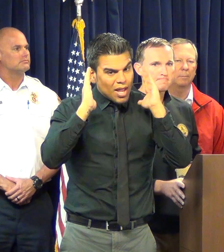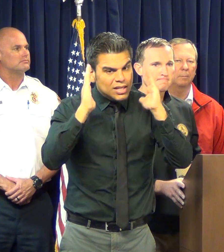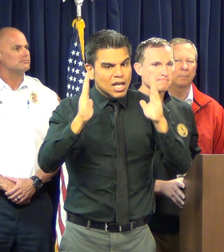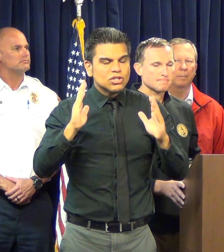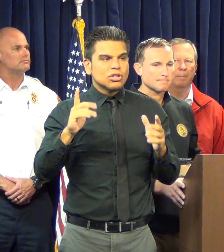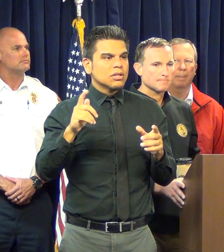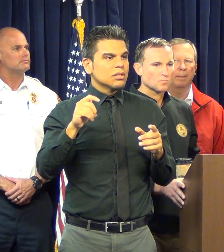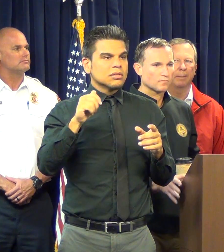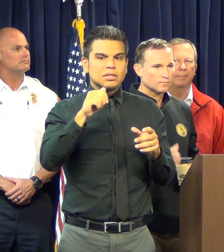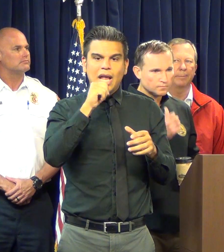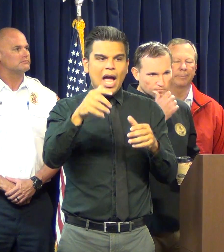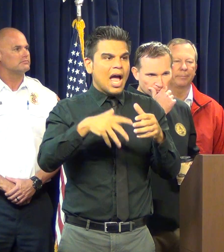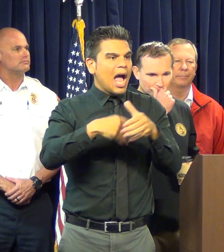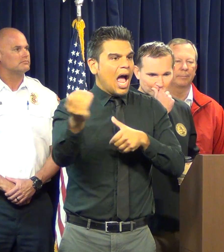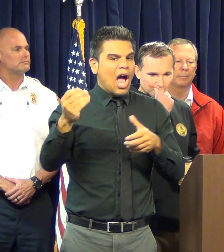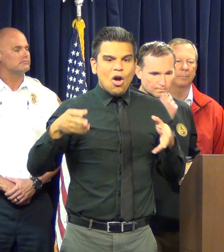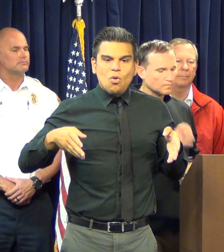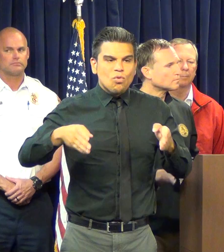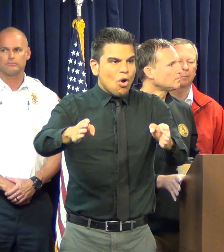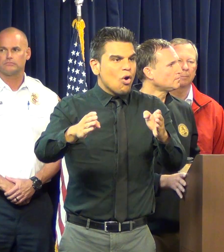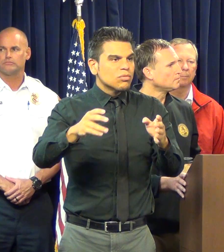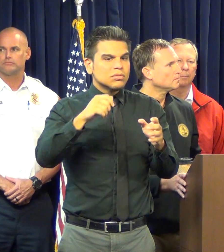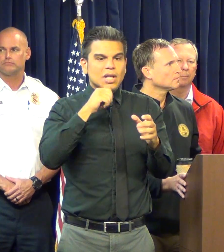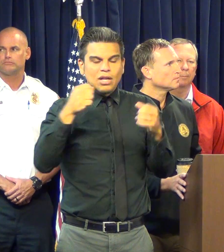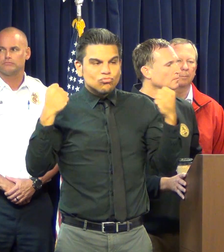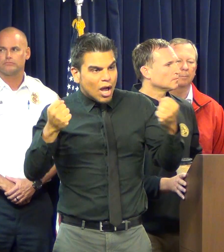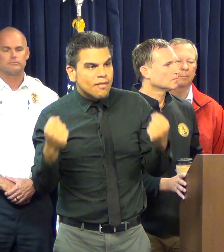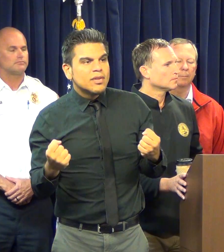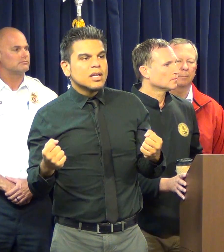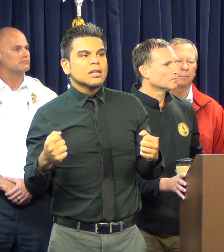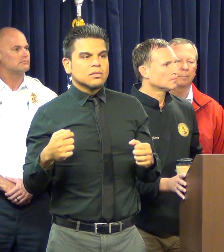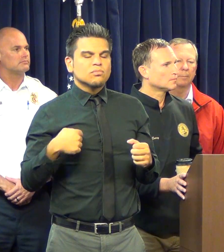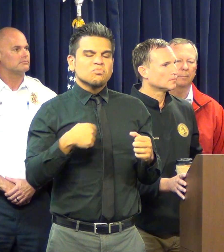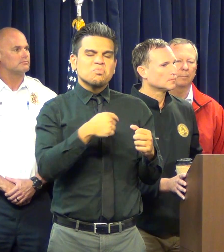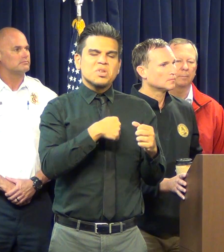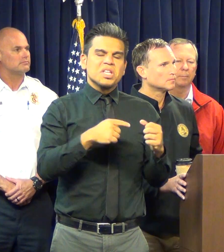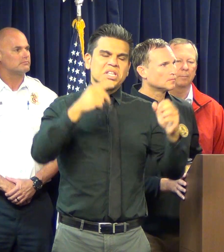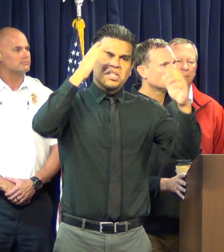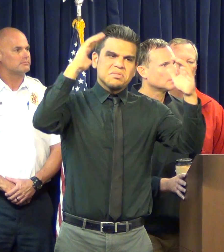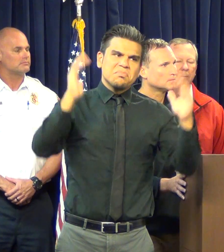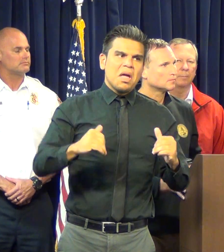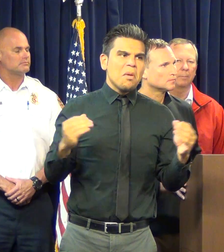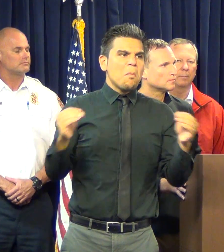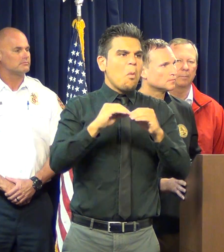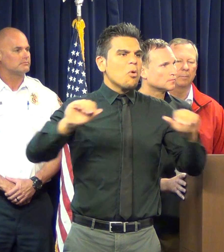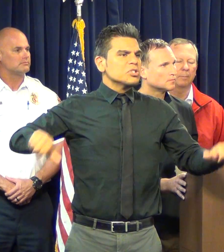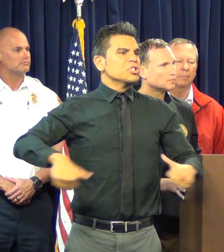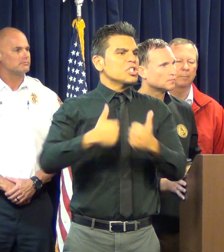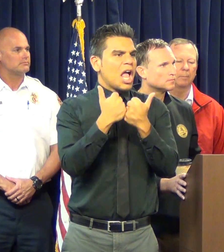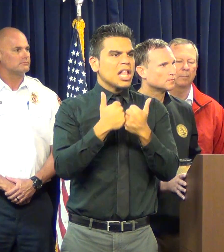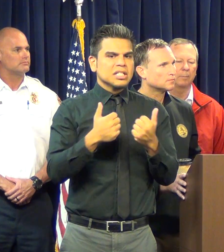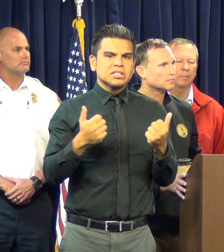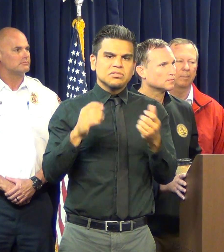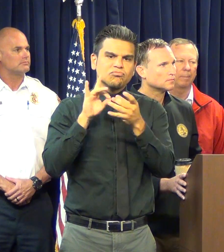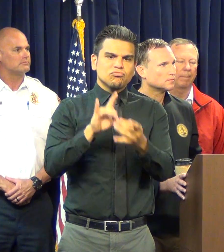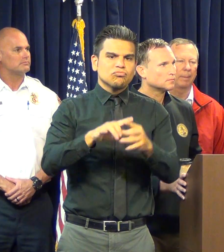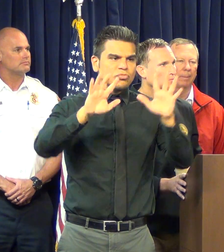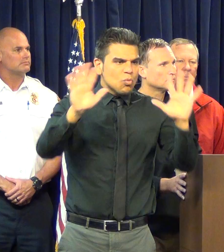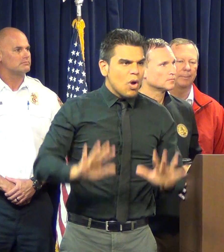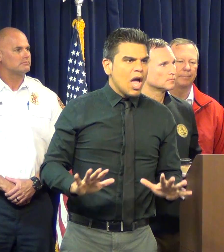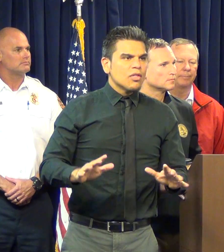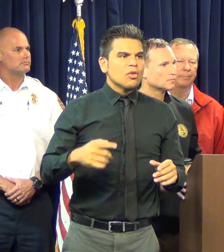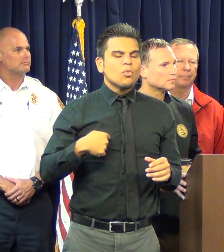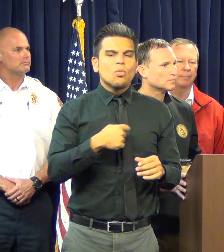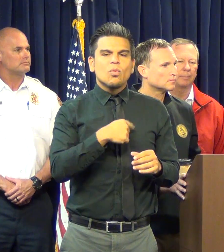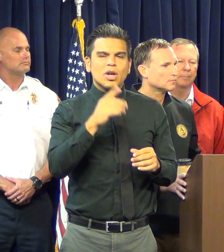So we anticipate, obviously, more challenges from the weather as we move through the day to day. We'll continue to evaluate that with